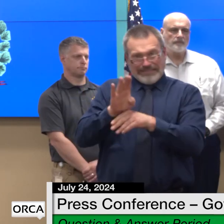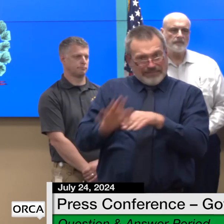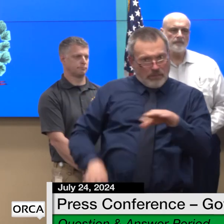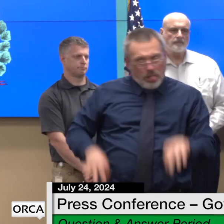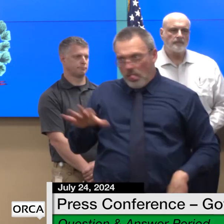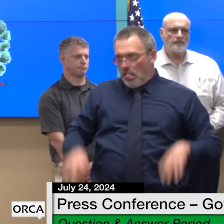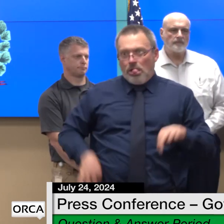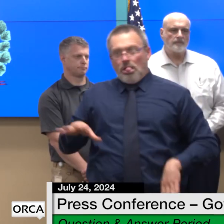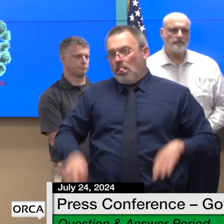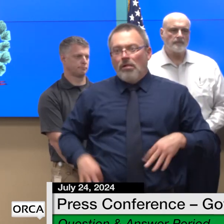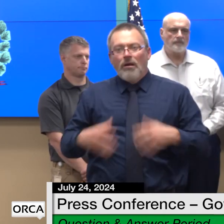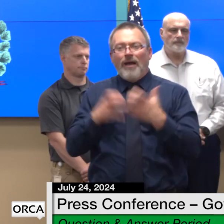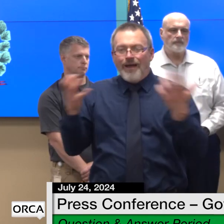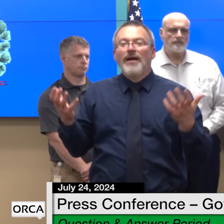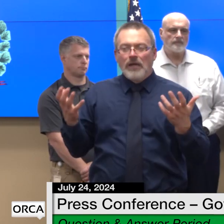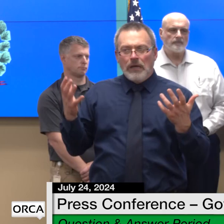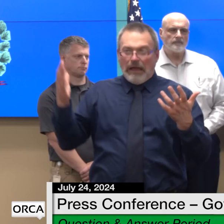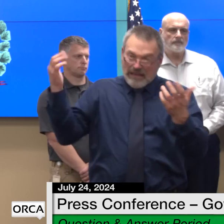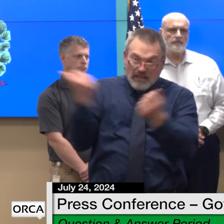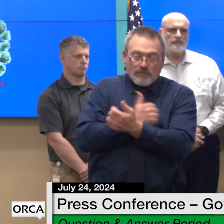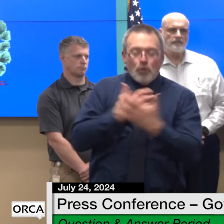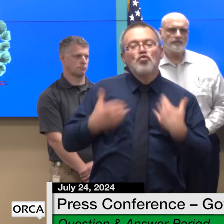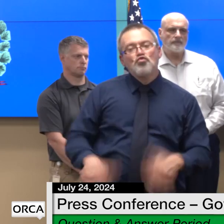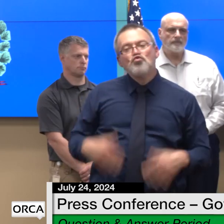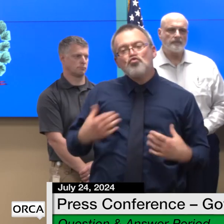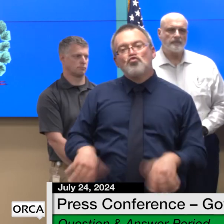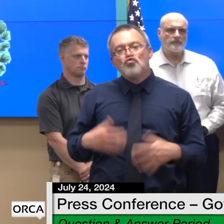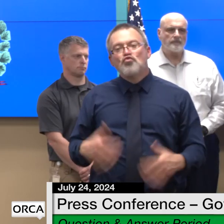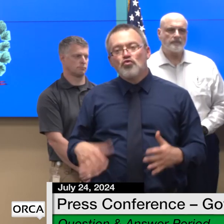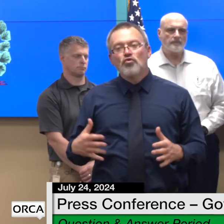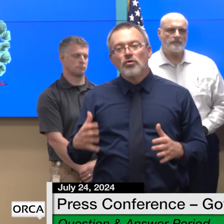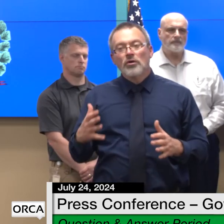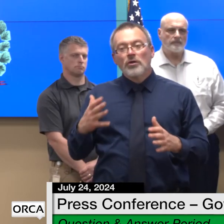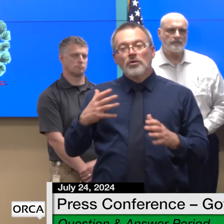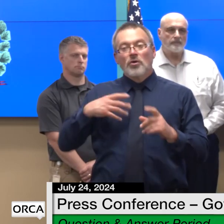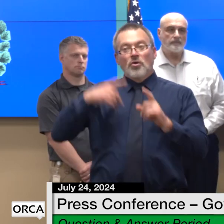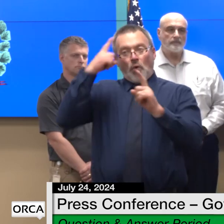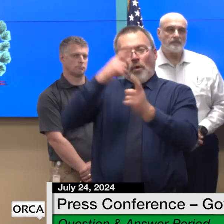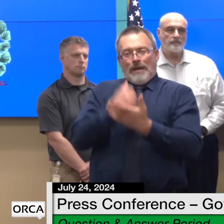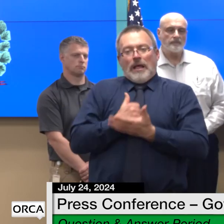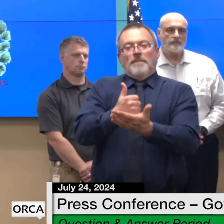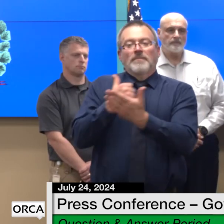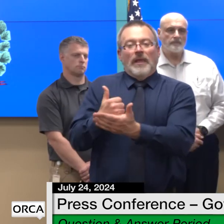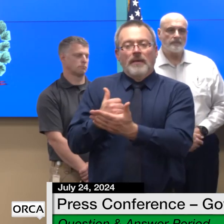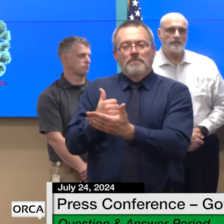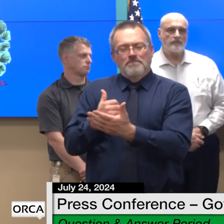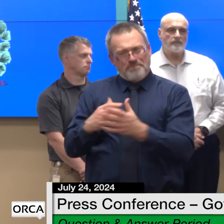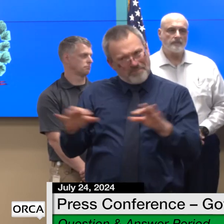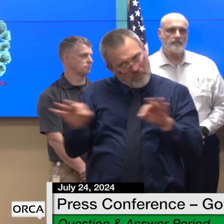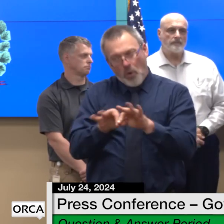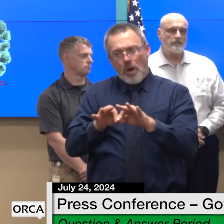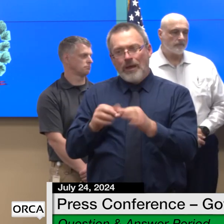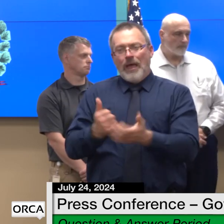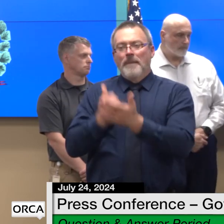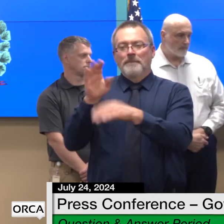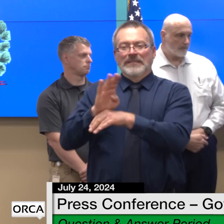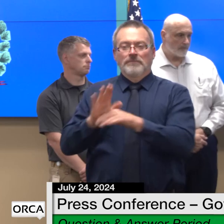want to pay for. I mean, that we've set out to do. So it's important. Governor.